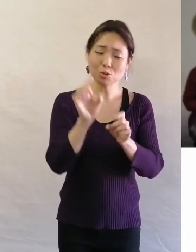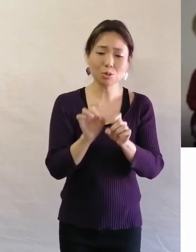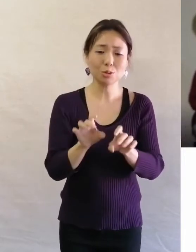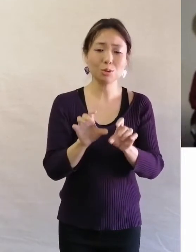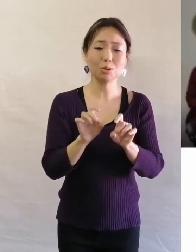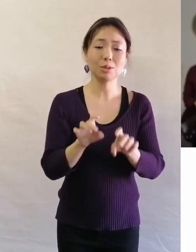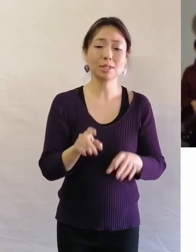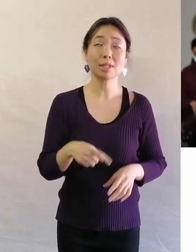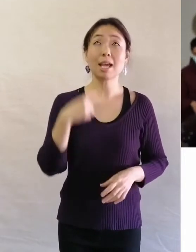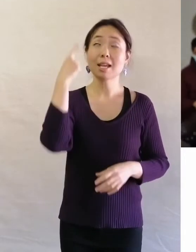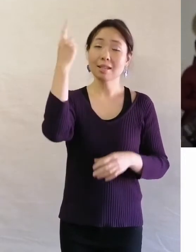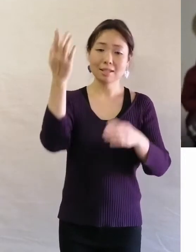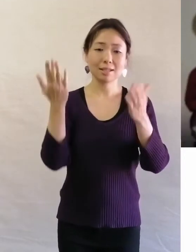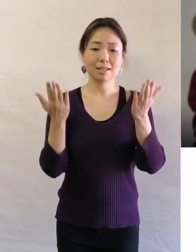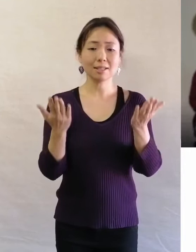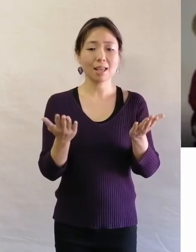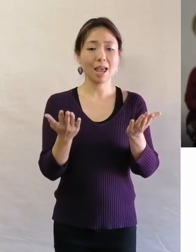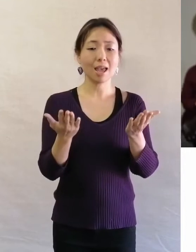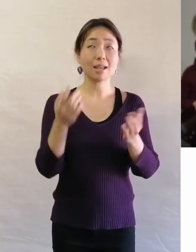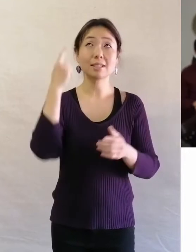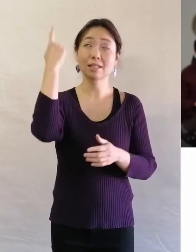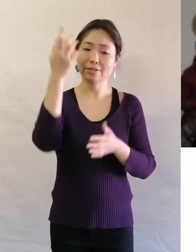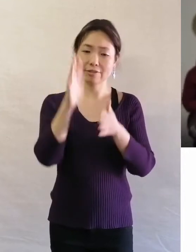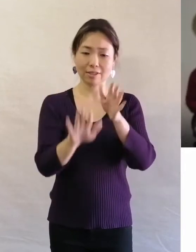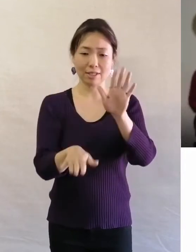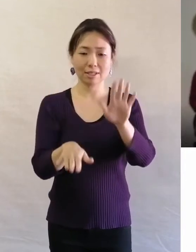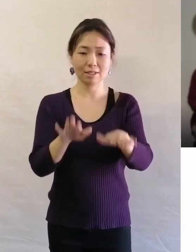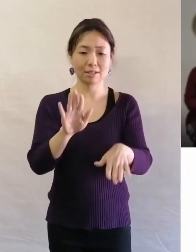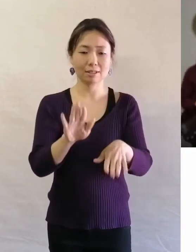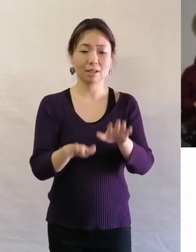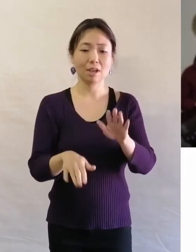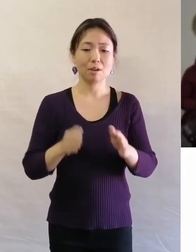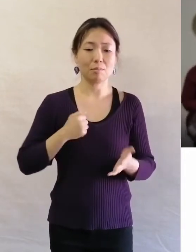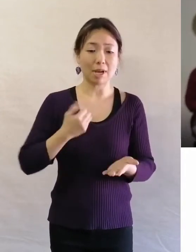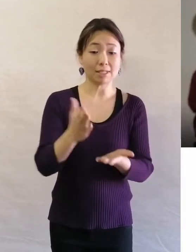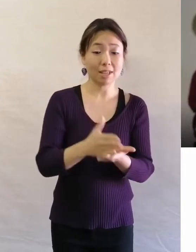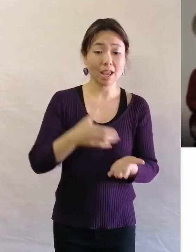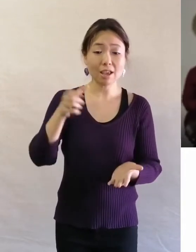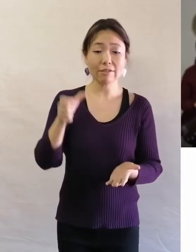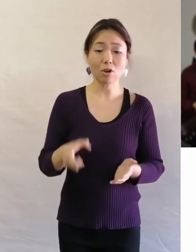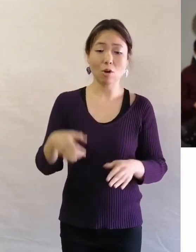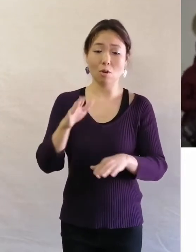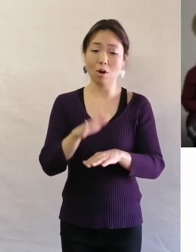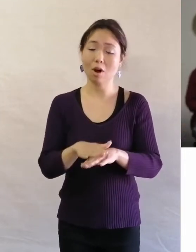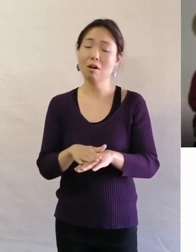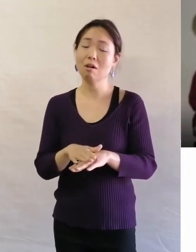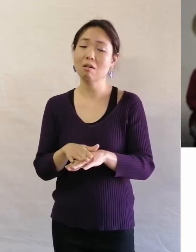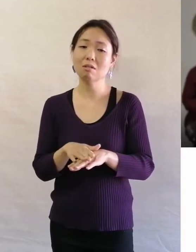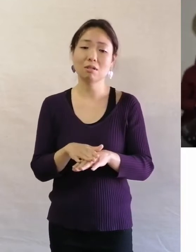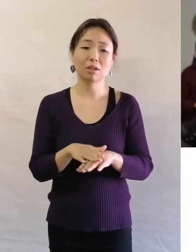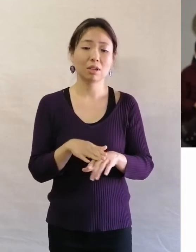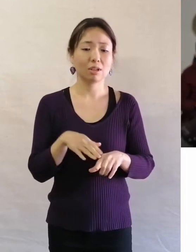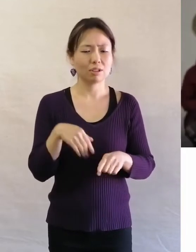his wounds, his hands, his feet. My Savior